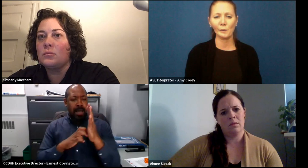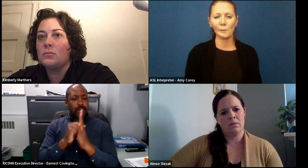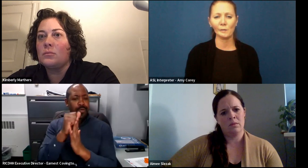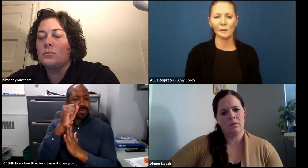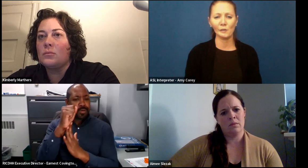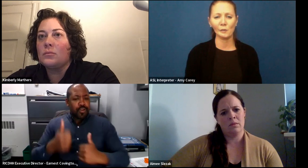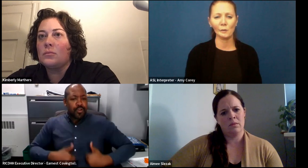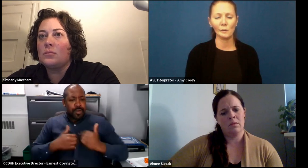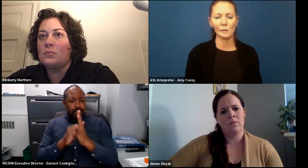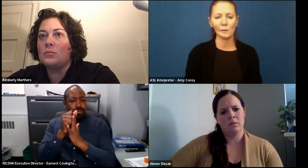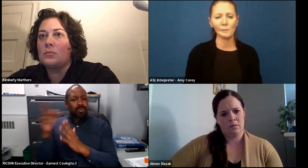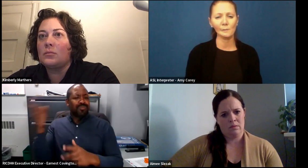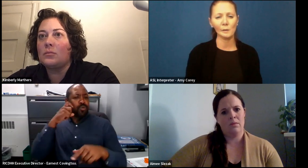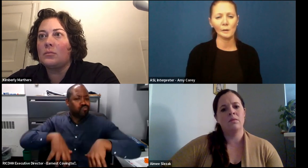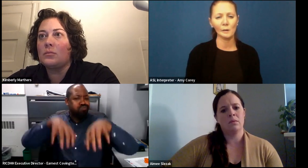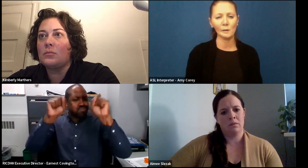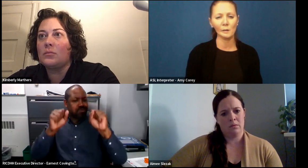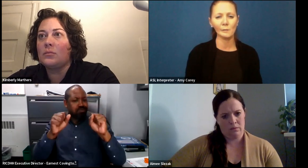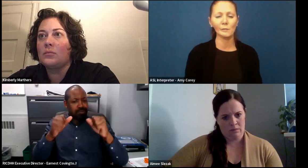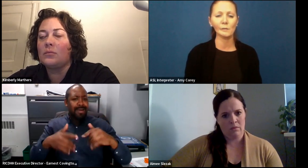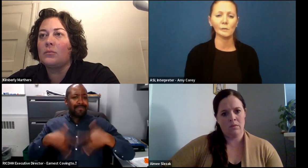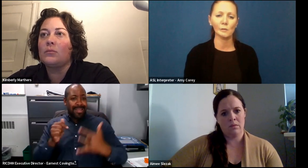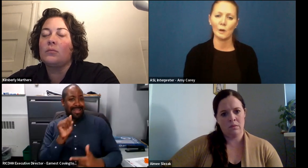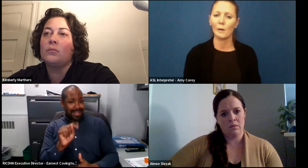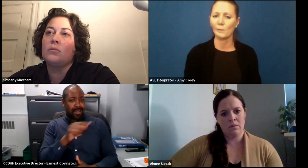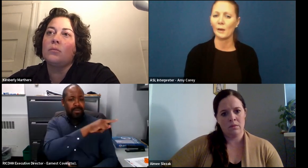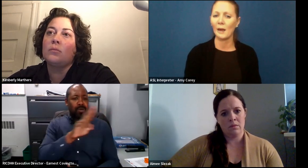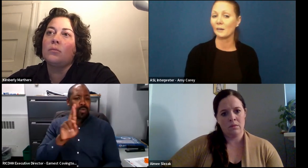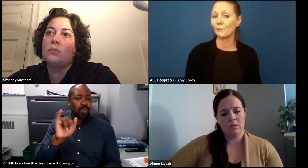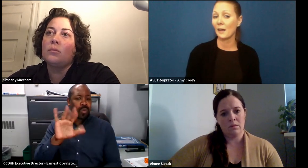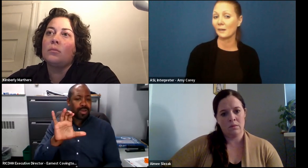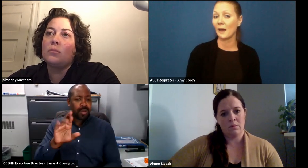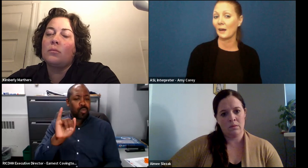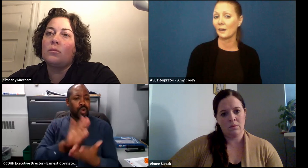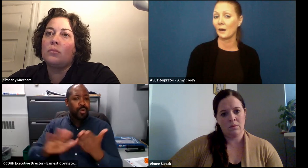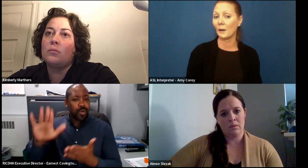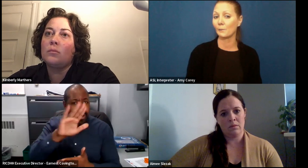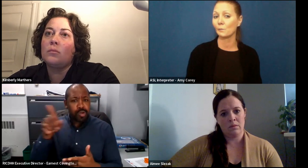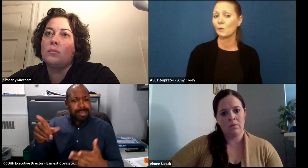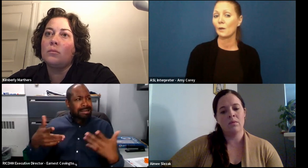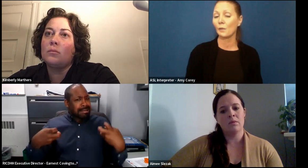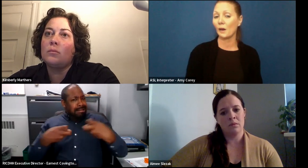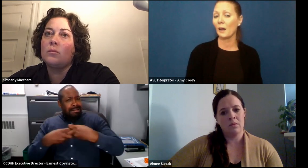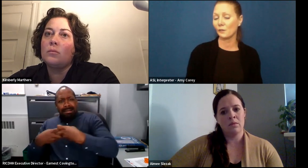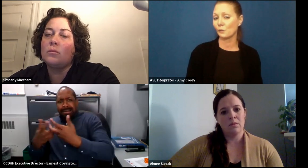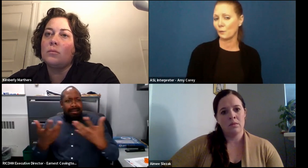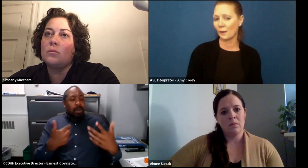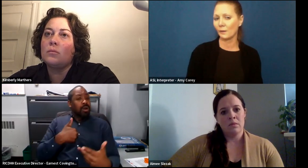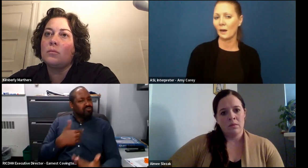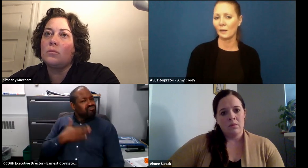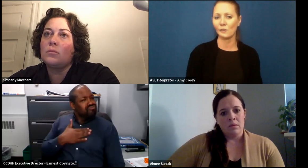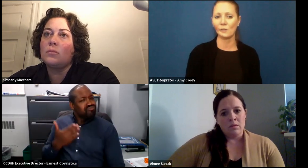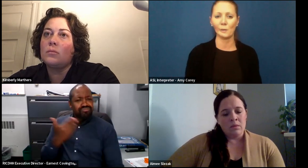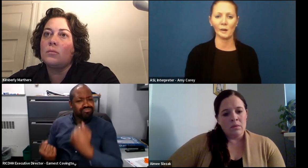hard of hearing residential Live Strong. They had an event at the college at Rhode